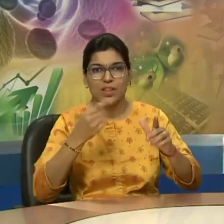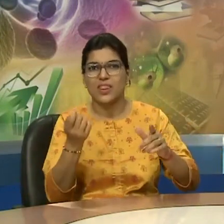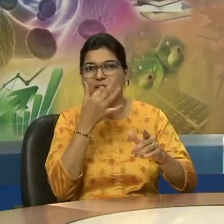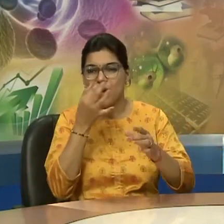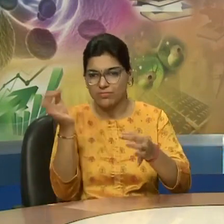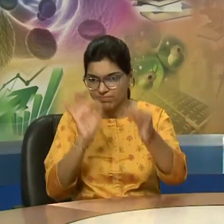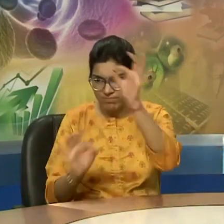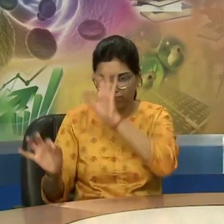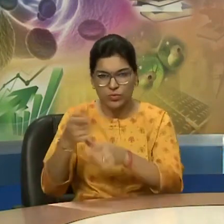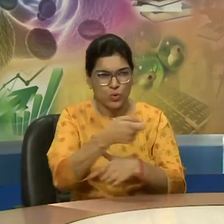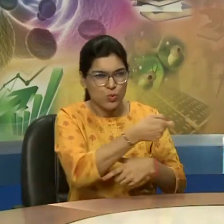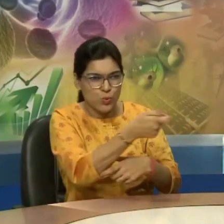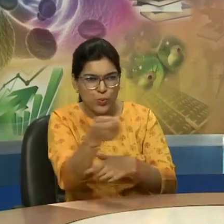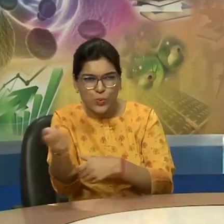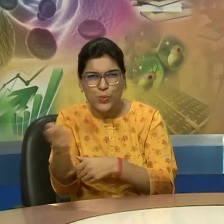good pesticide.